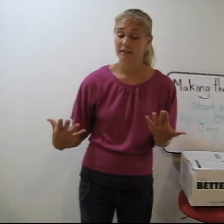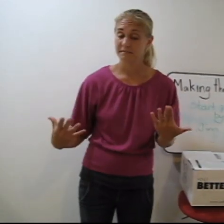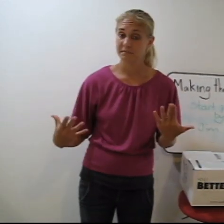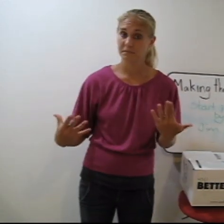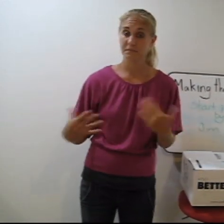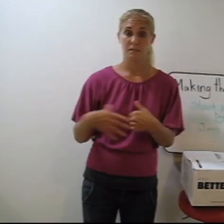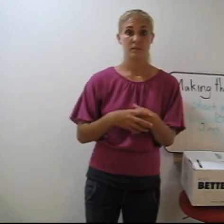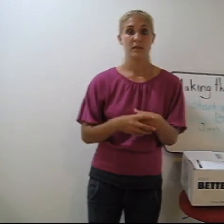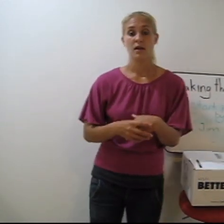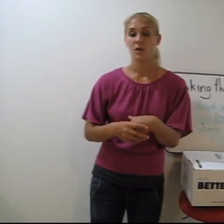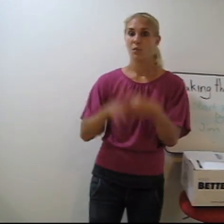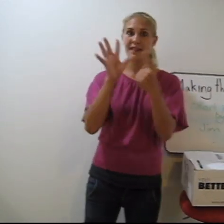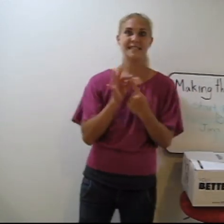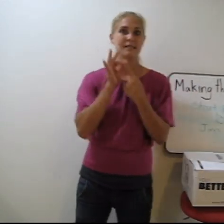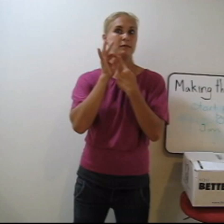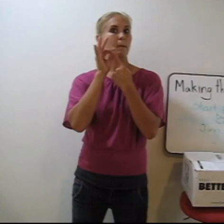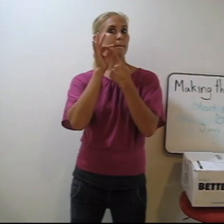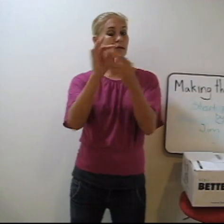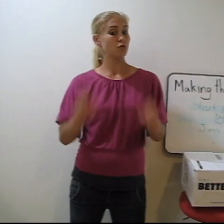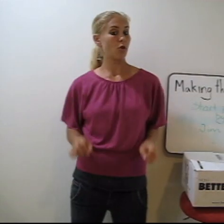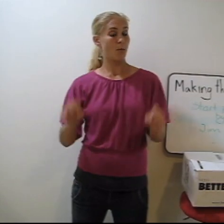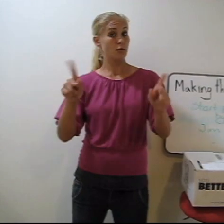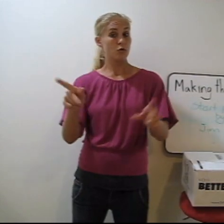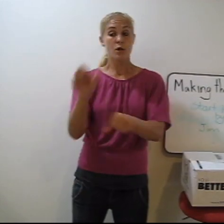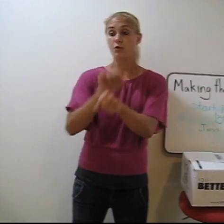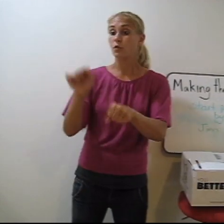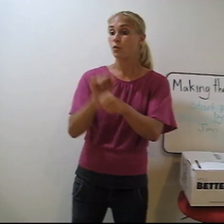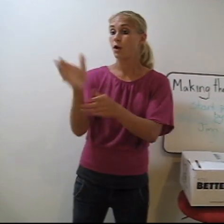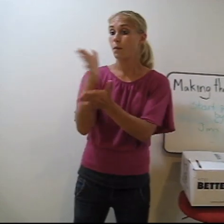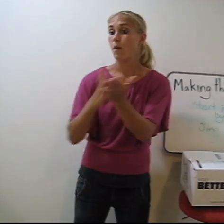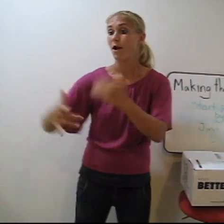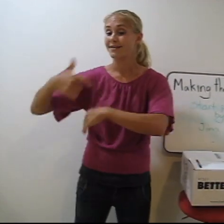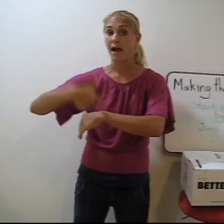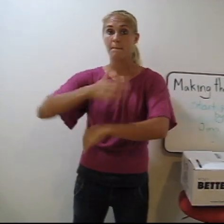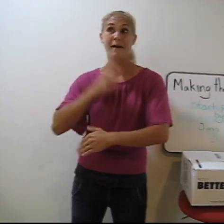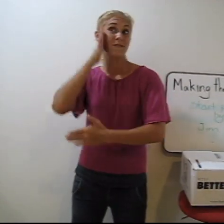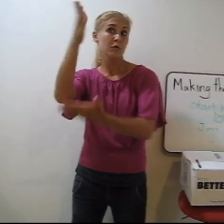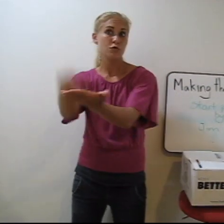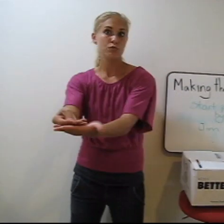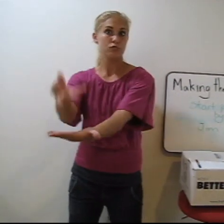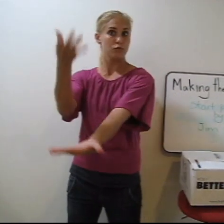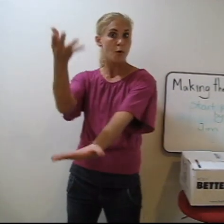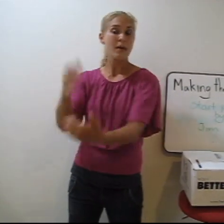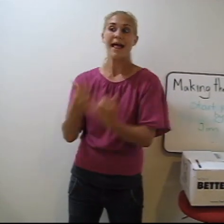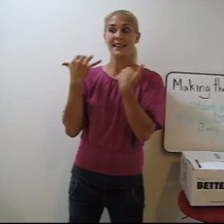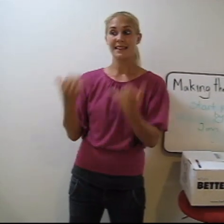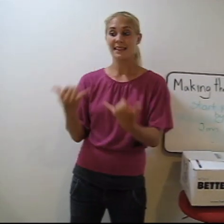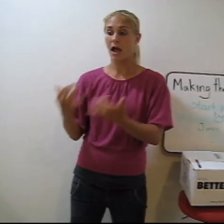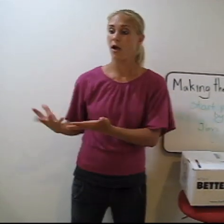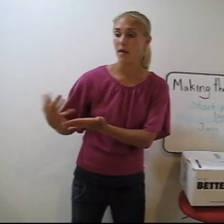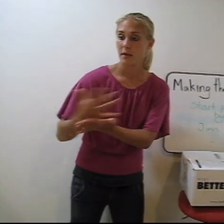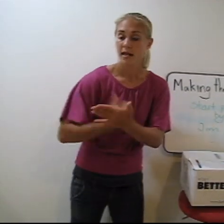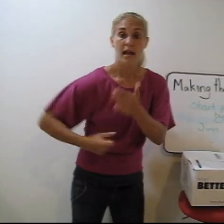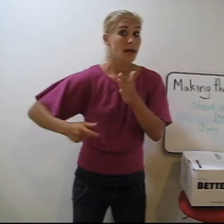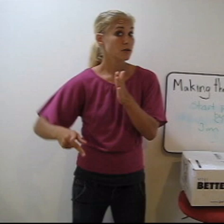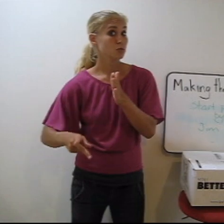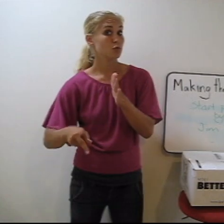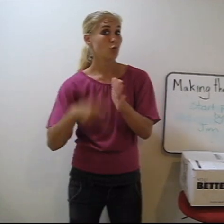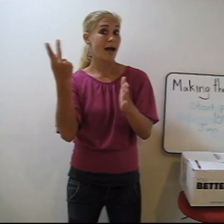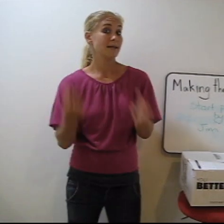through a unique opportunity, to work part-time on my fortune, and I'm now earning twice as much money as I